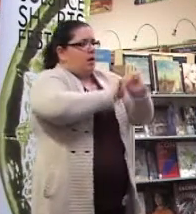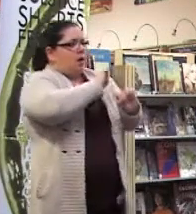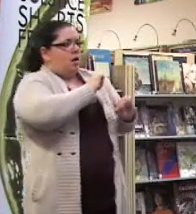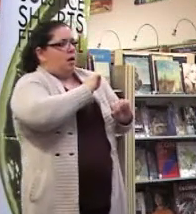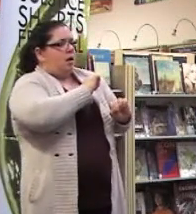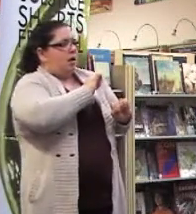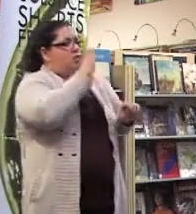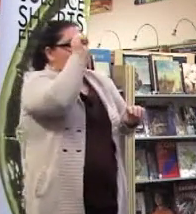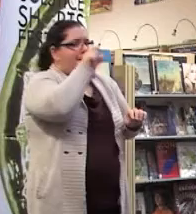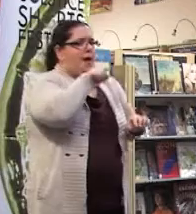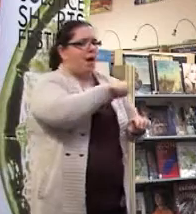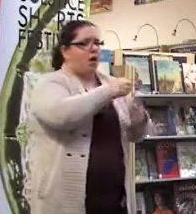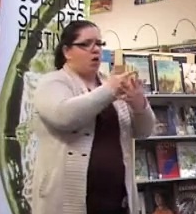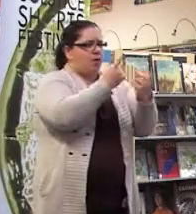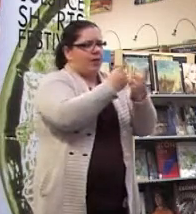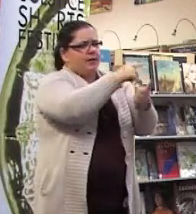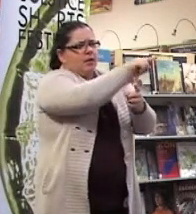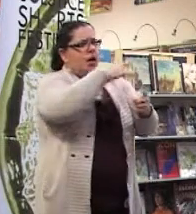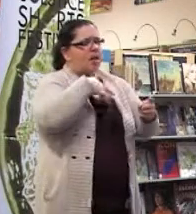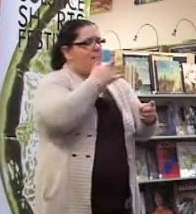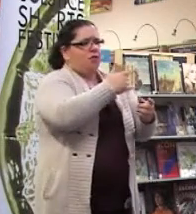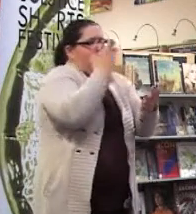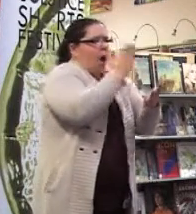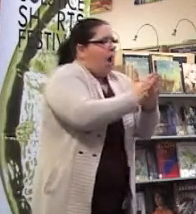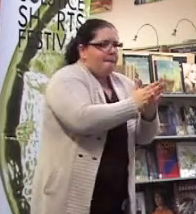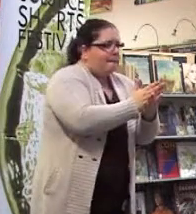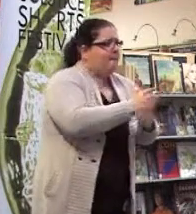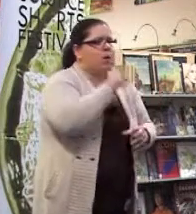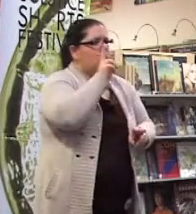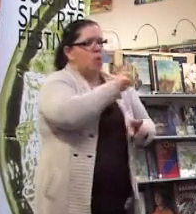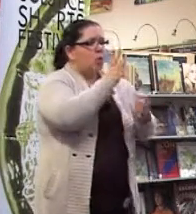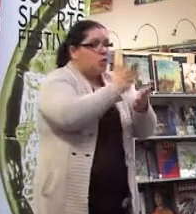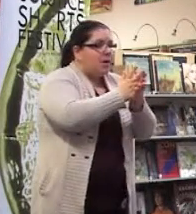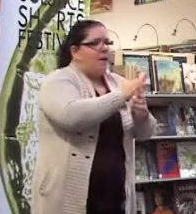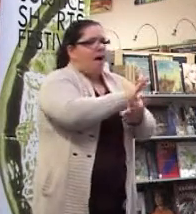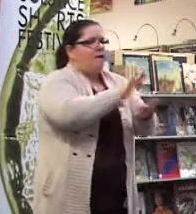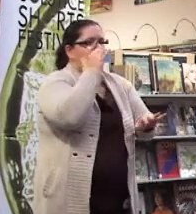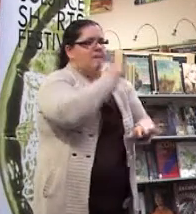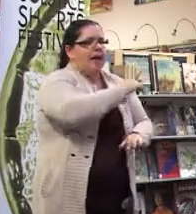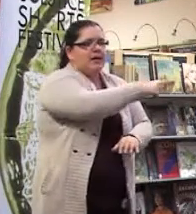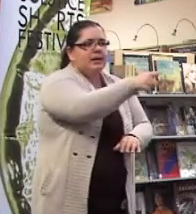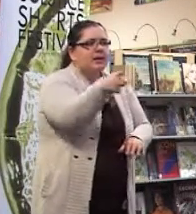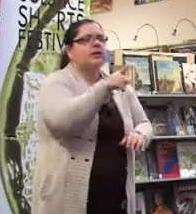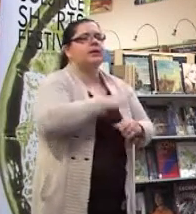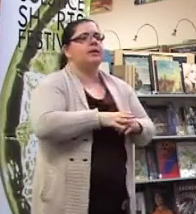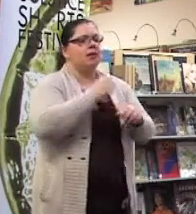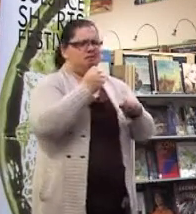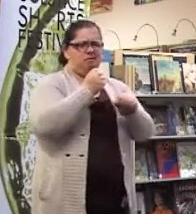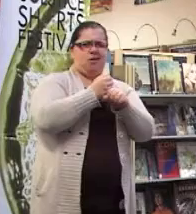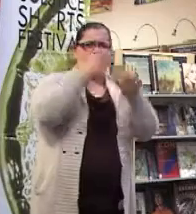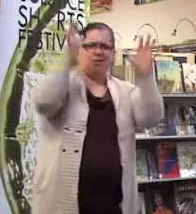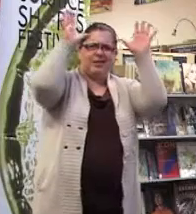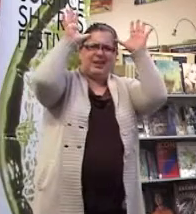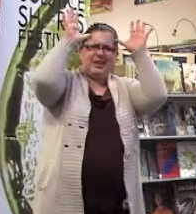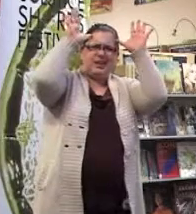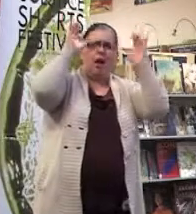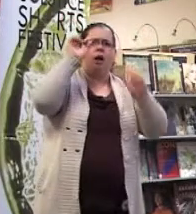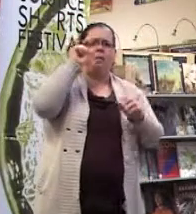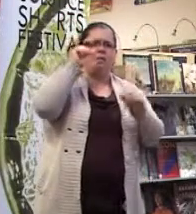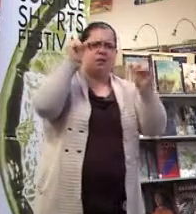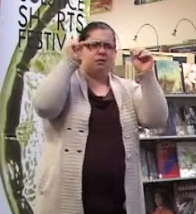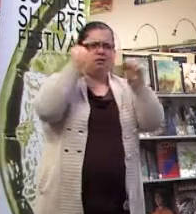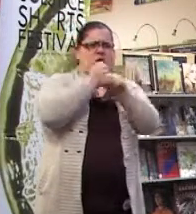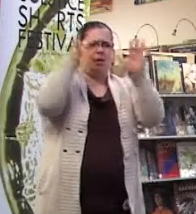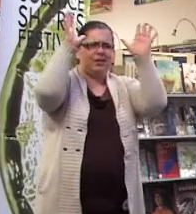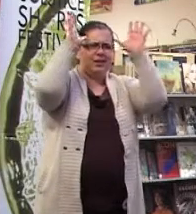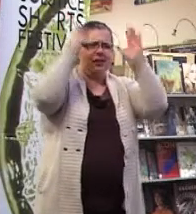temptation. Remember that a lot of things in life are illusions that only seem to look like reality. The golden deer? I did remember the golden deer